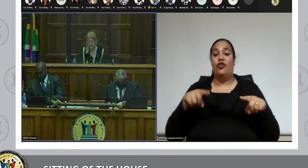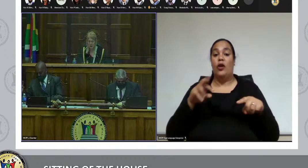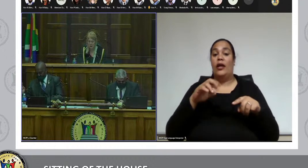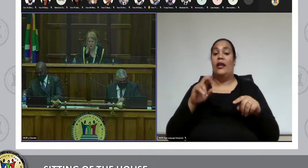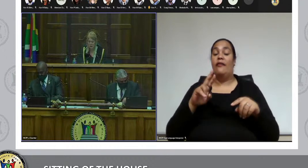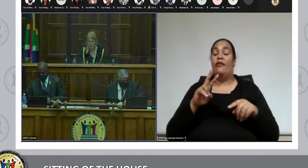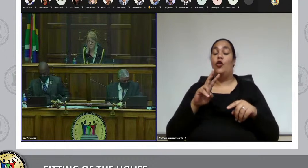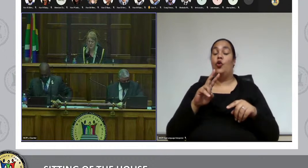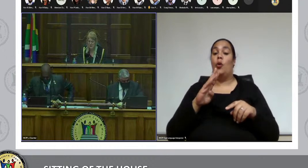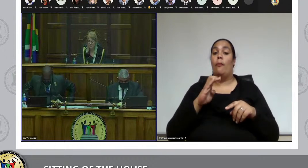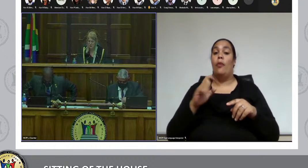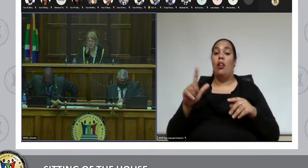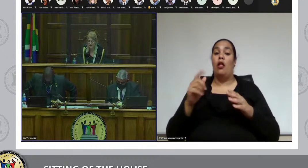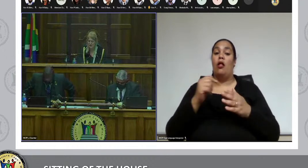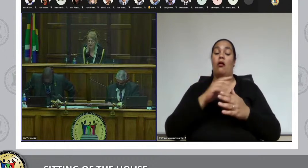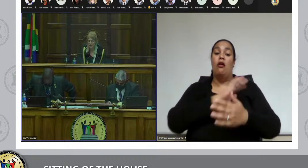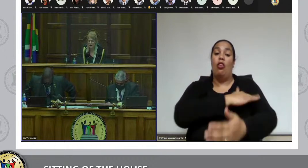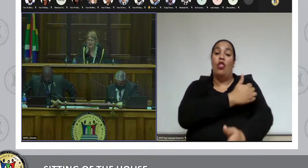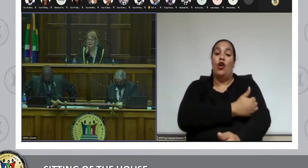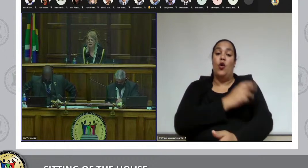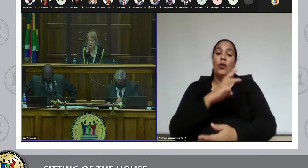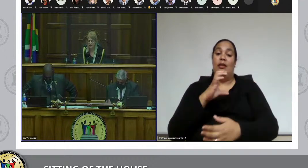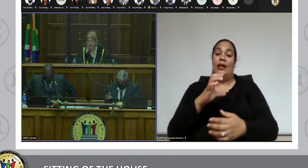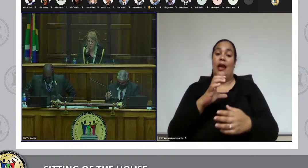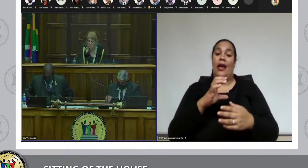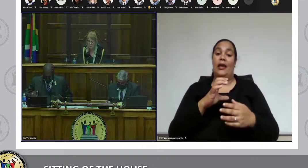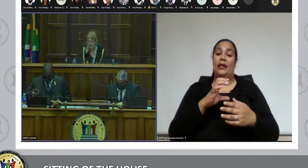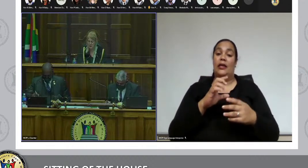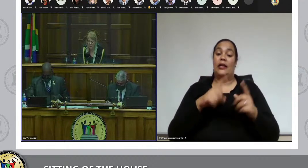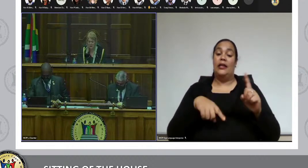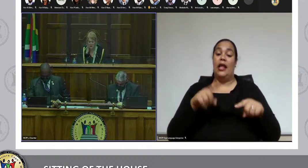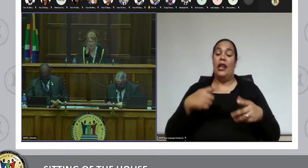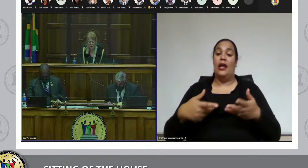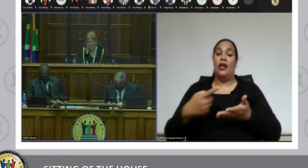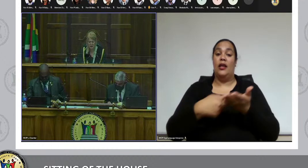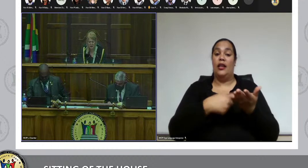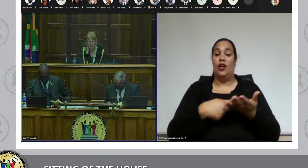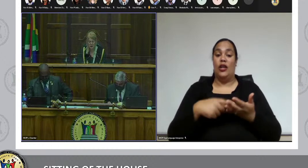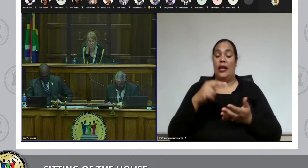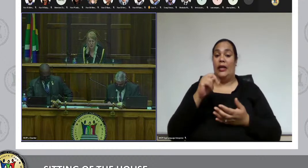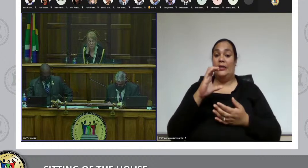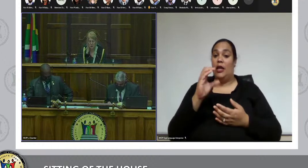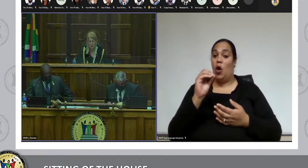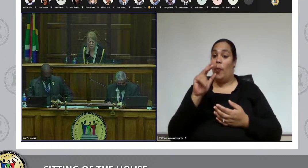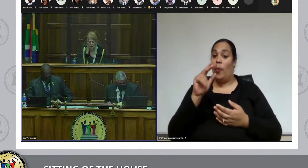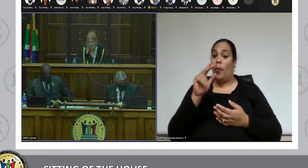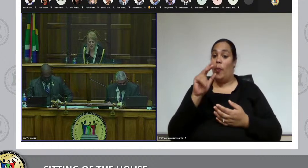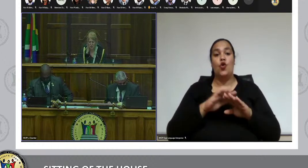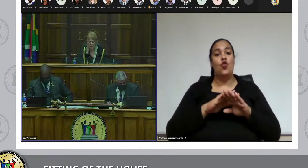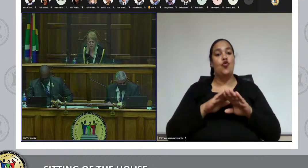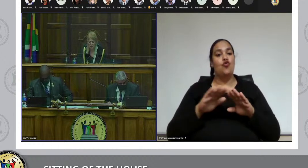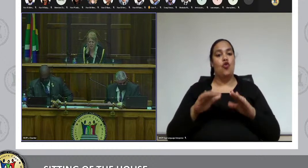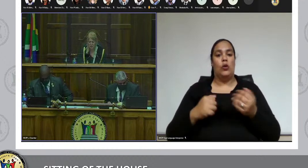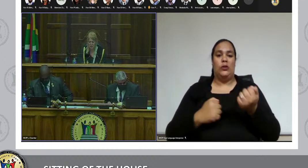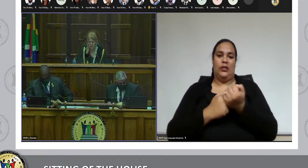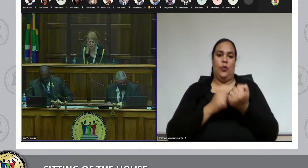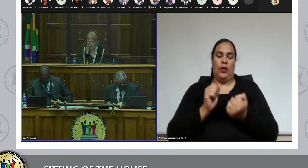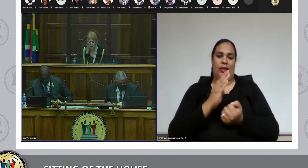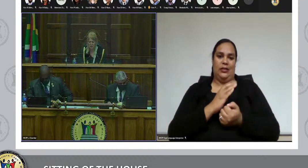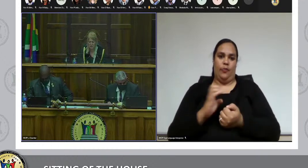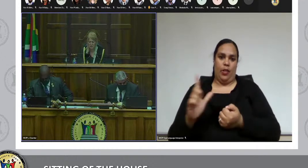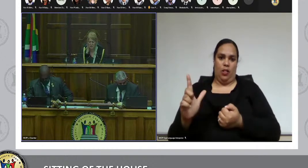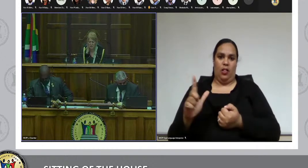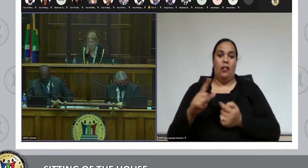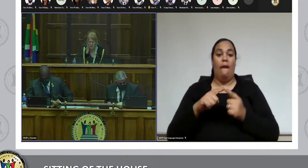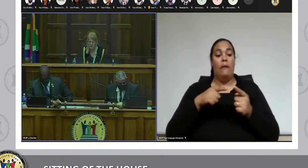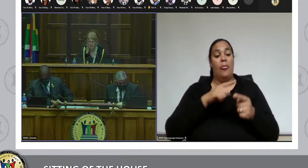Bill, conferred authority on the Western Cape delegation in the NCOP not to support this bill.